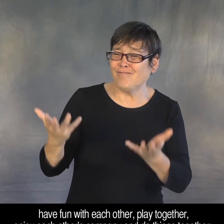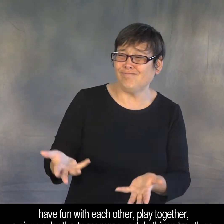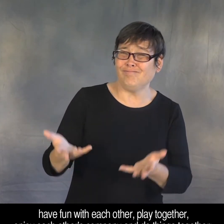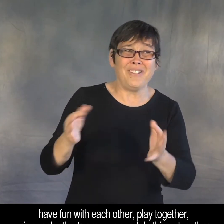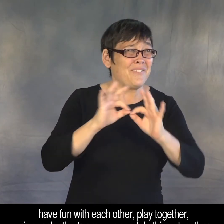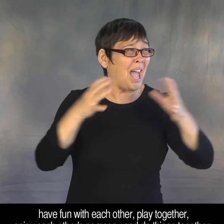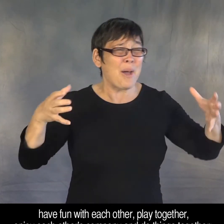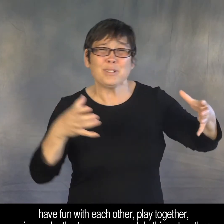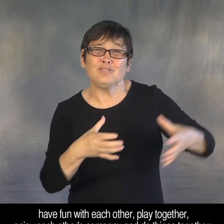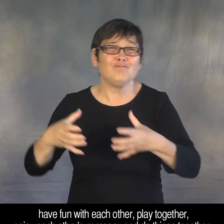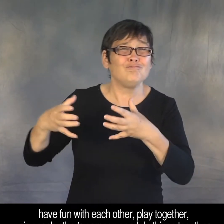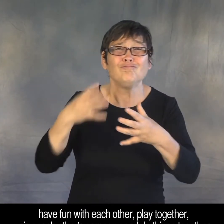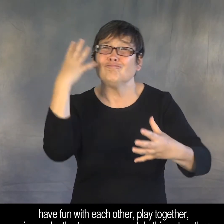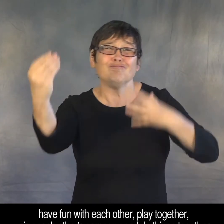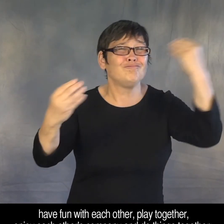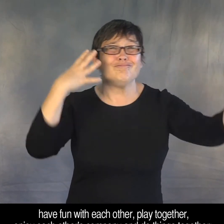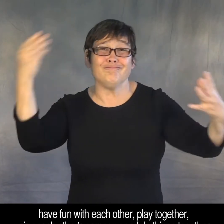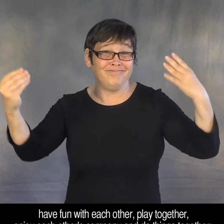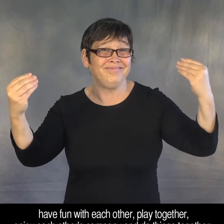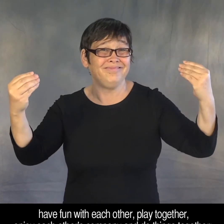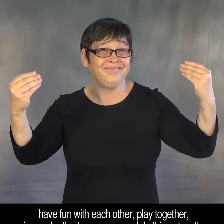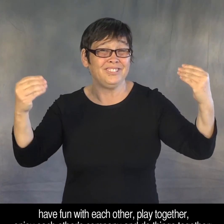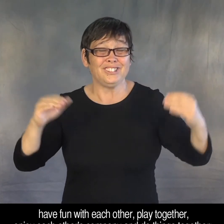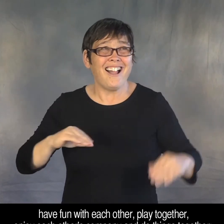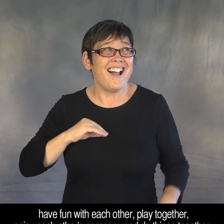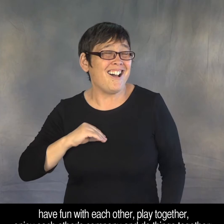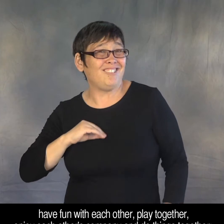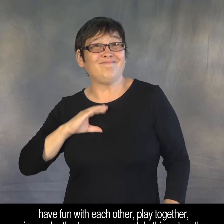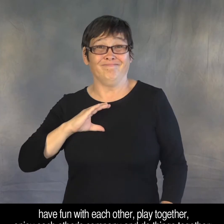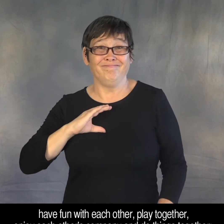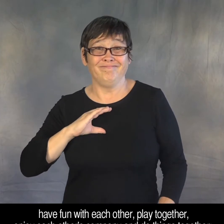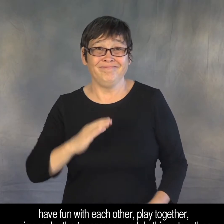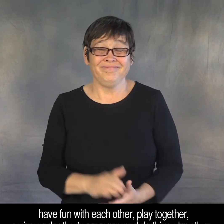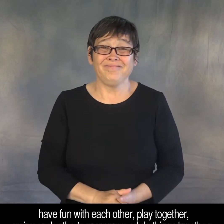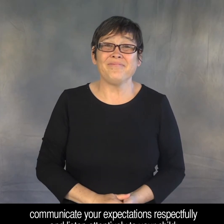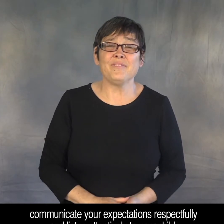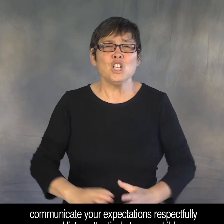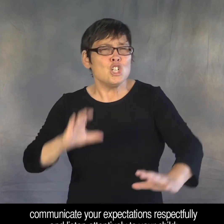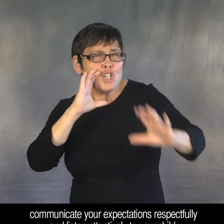together, enjoy each other's company, and do things together.